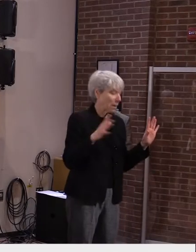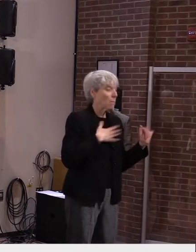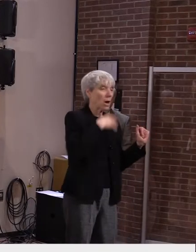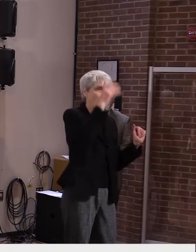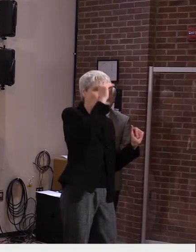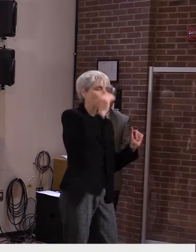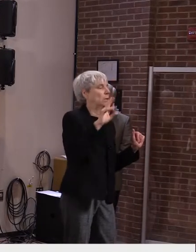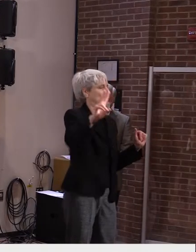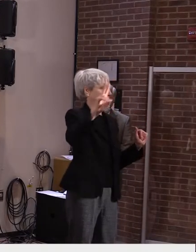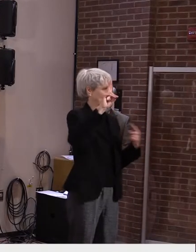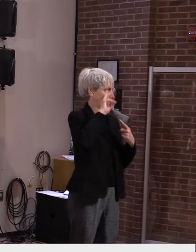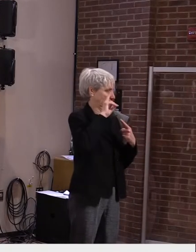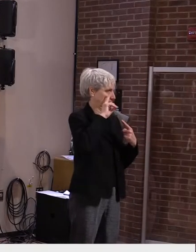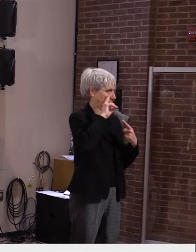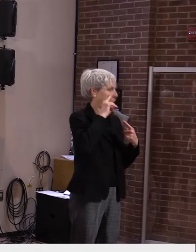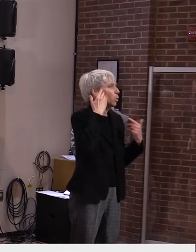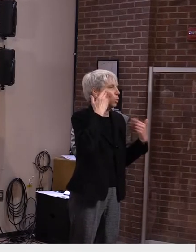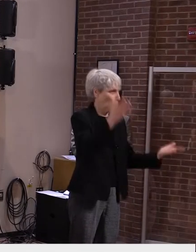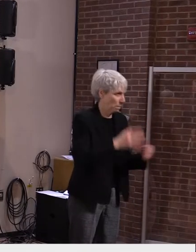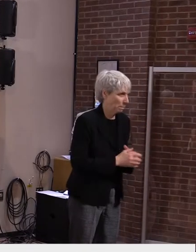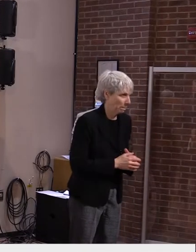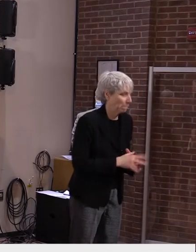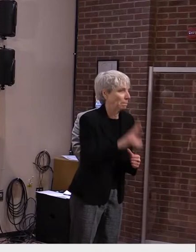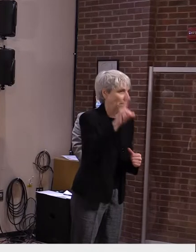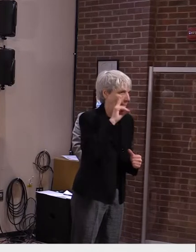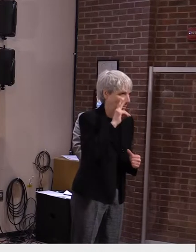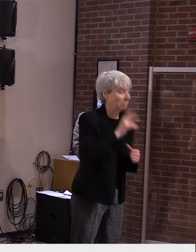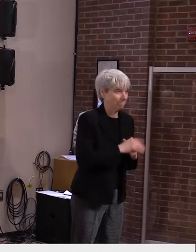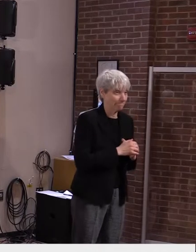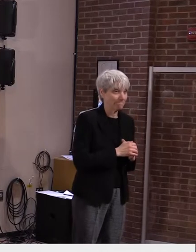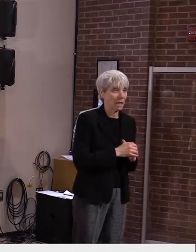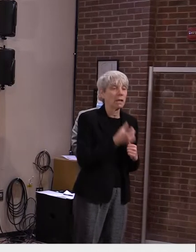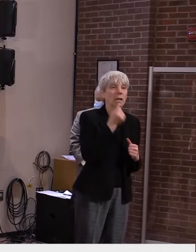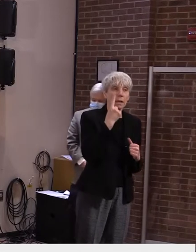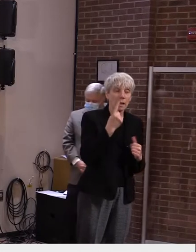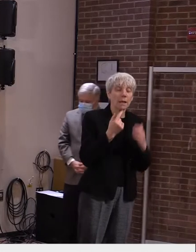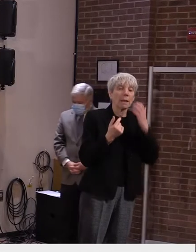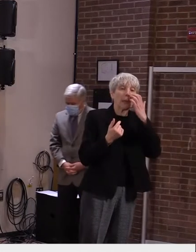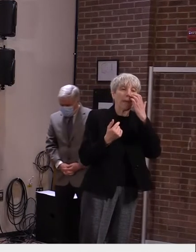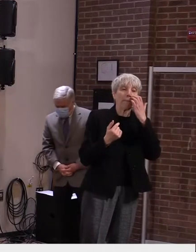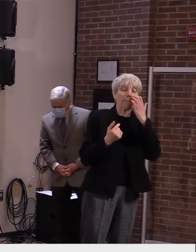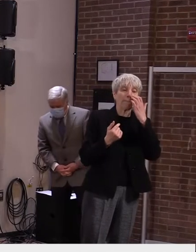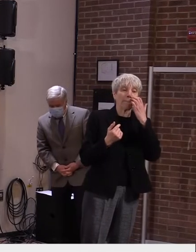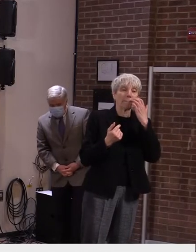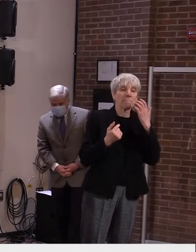have to say. We need to wait and see. You know, the reality is